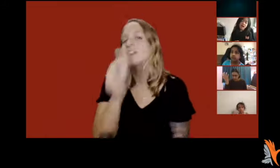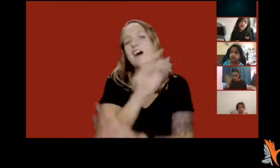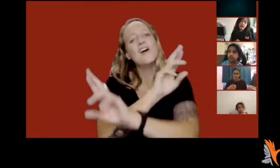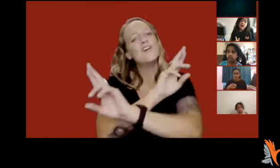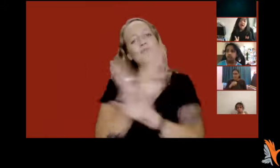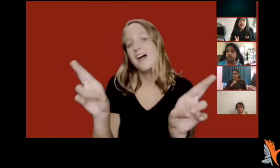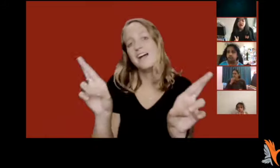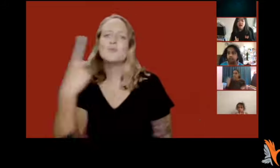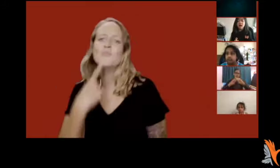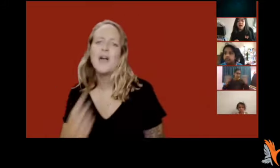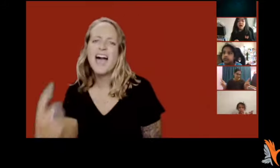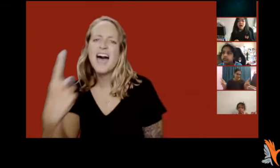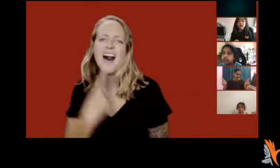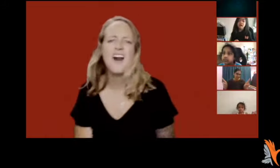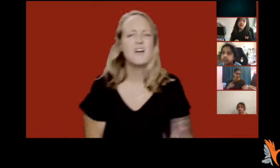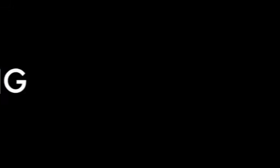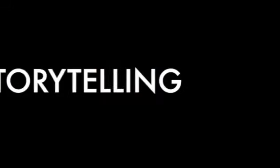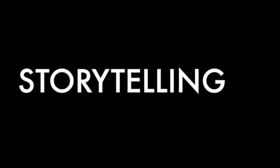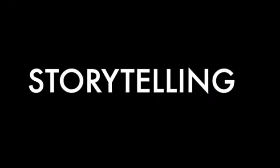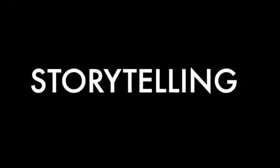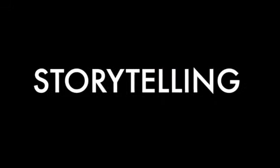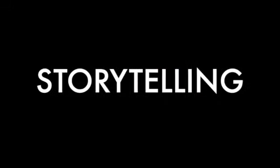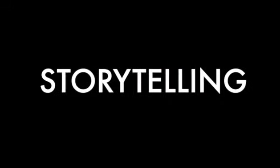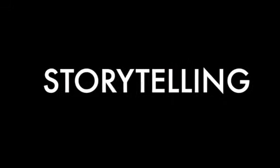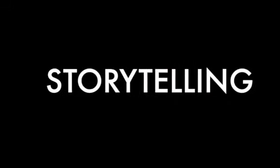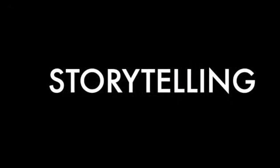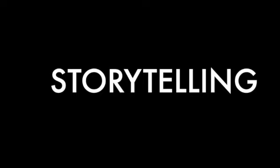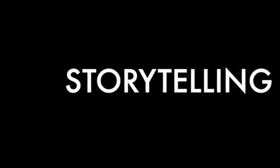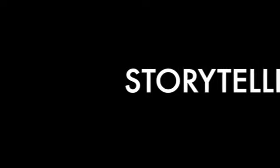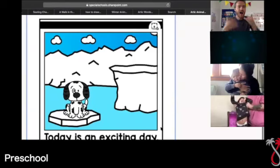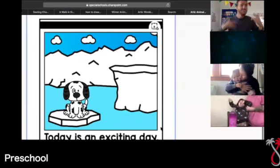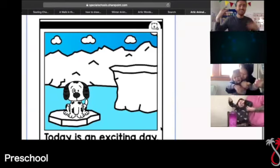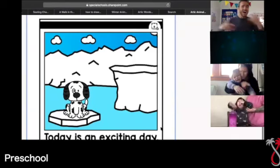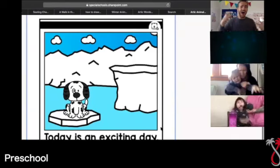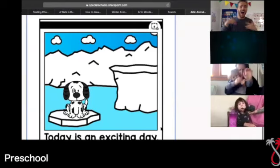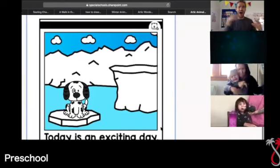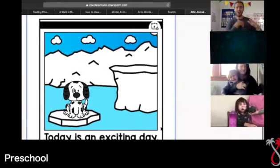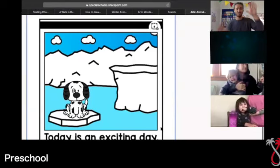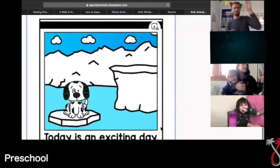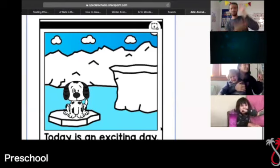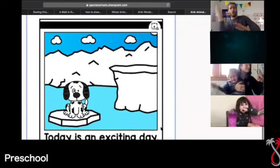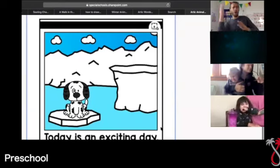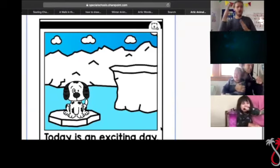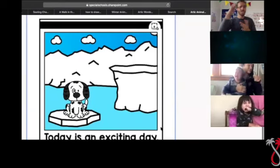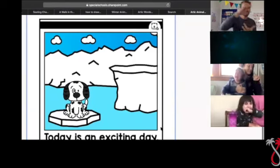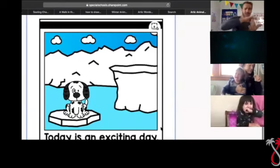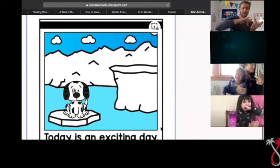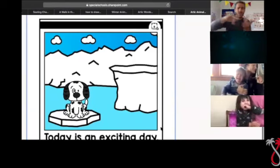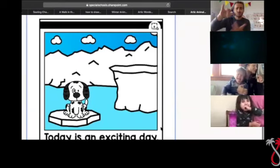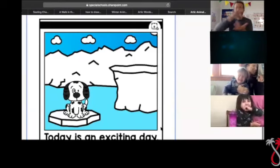ready. Red. Storytelling. Today will be exciting. We're going on a field trip. We're going